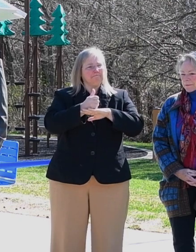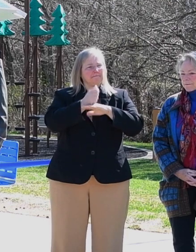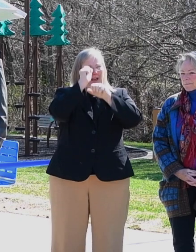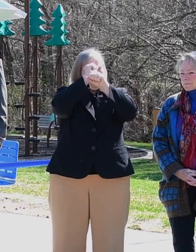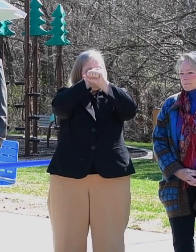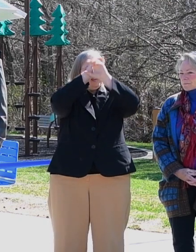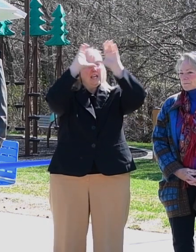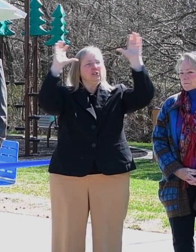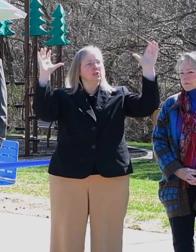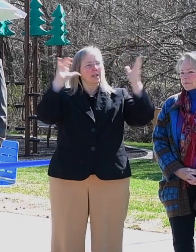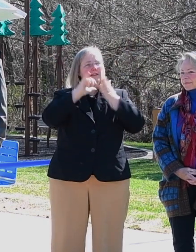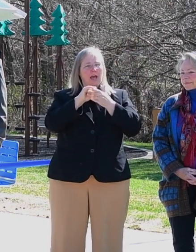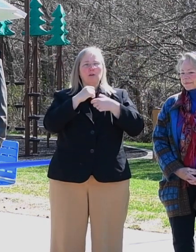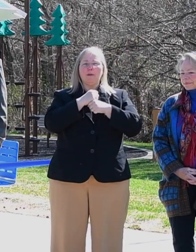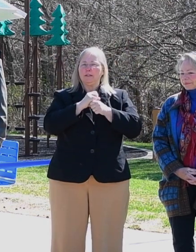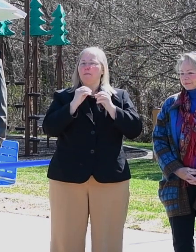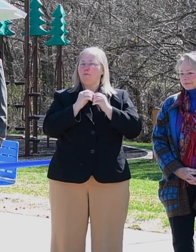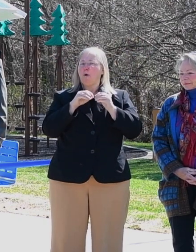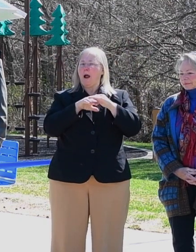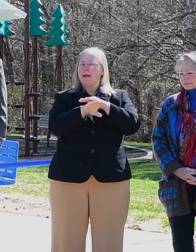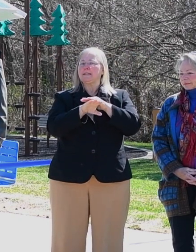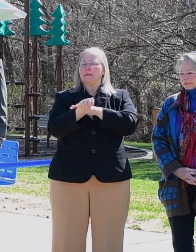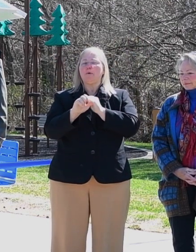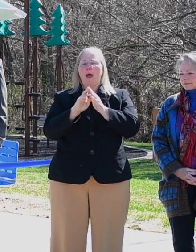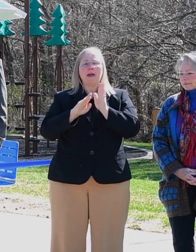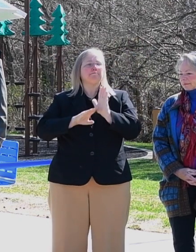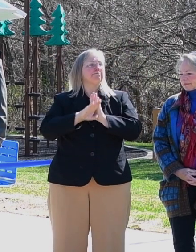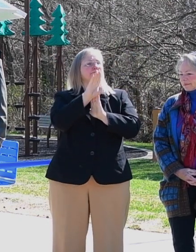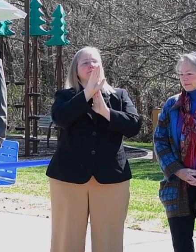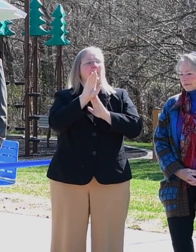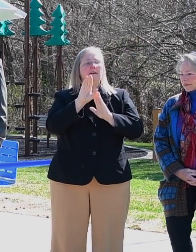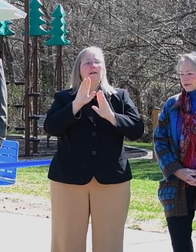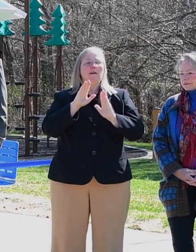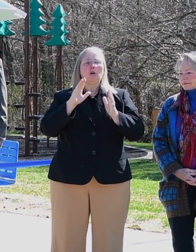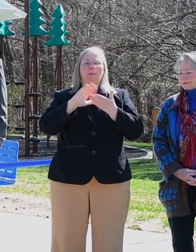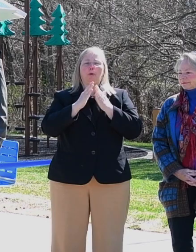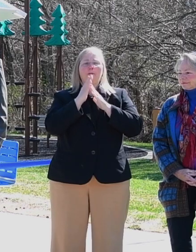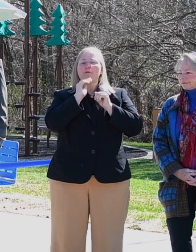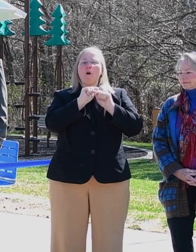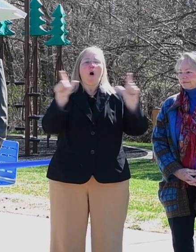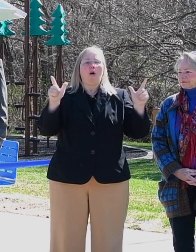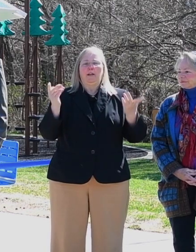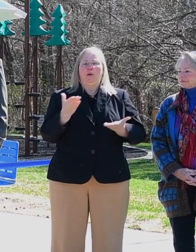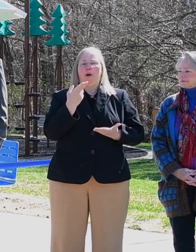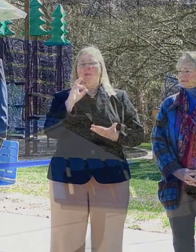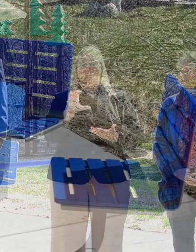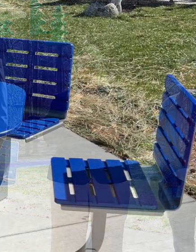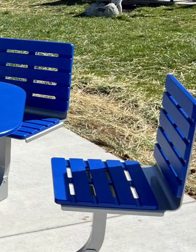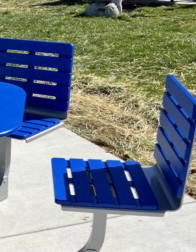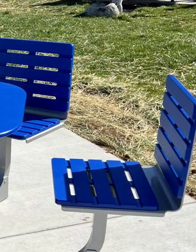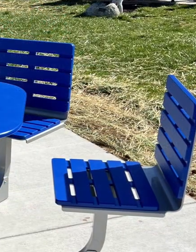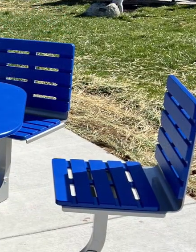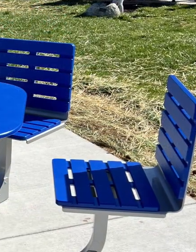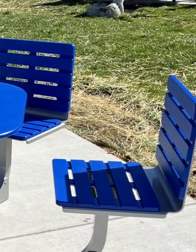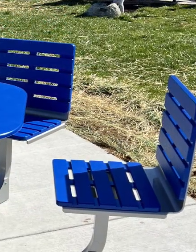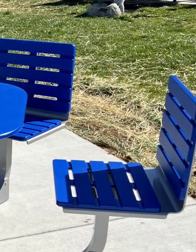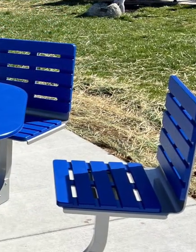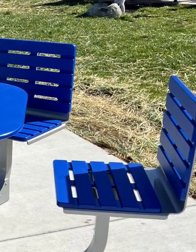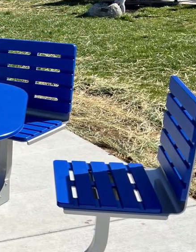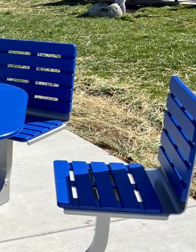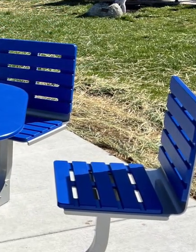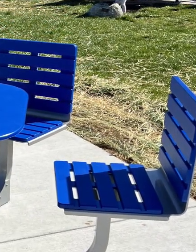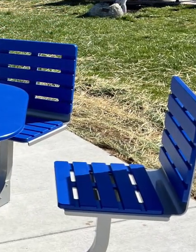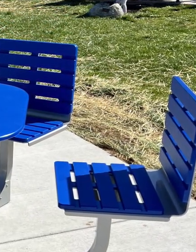creates a more accessible and vibrant community for all here in Howard County. These tables are